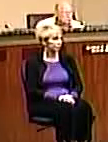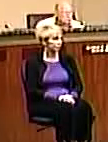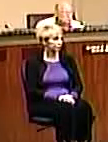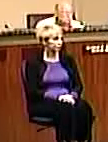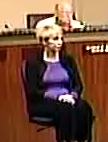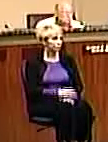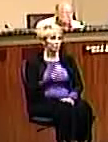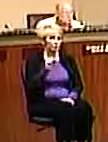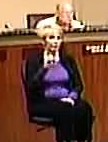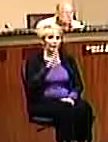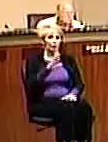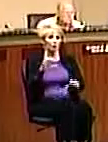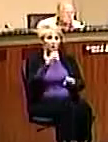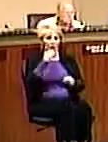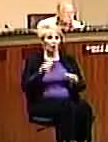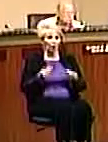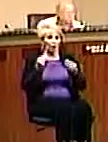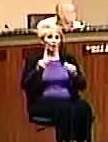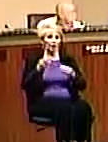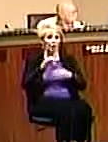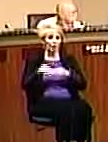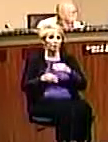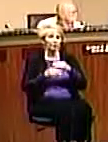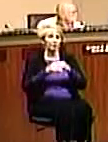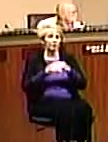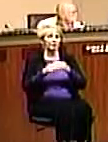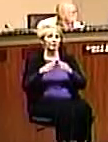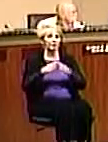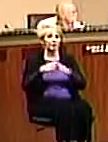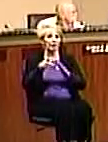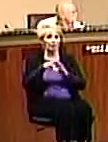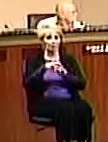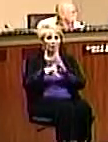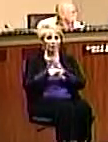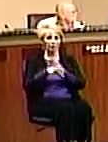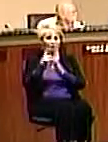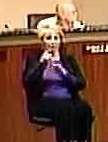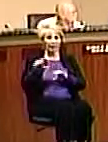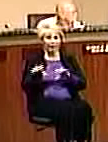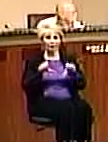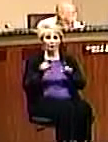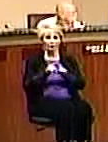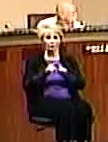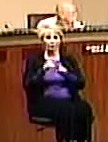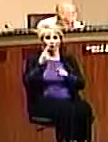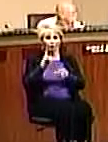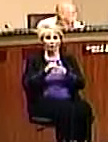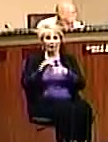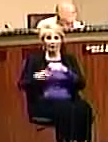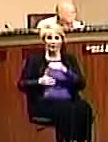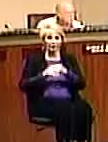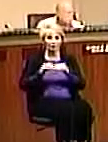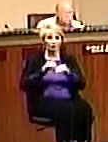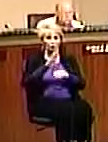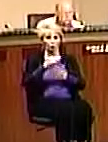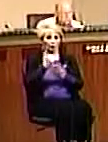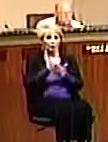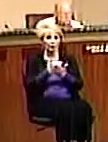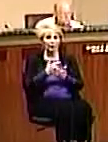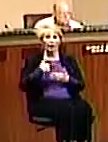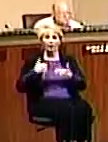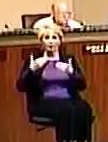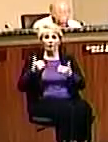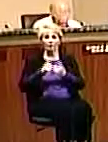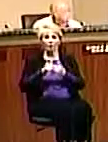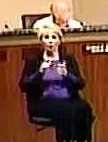And so your action would be a motion to amend and modify the city policy on political activity as per the attachment in your agenda. I move to amend